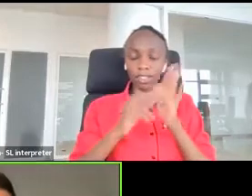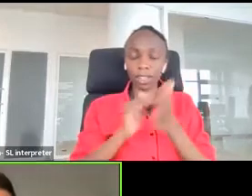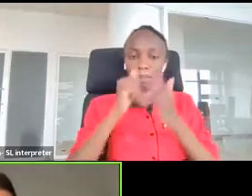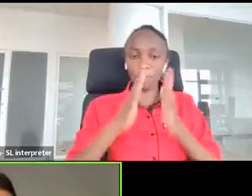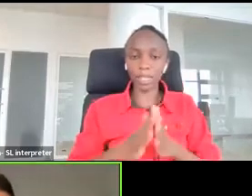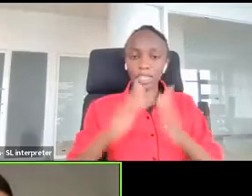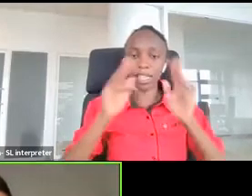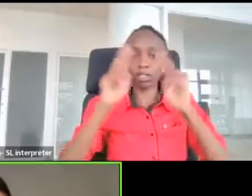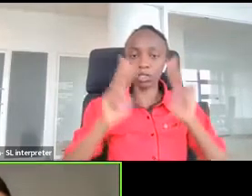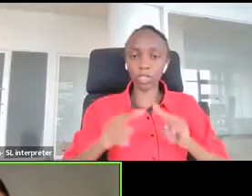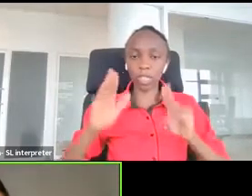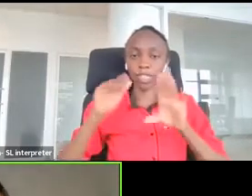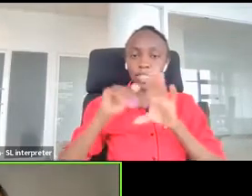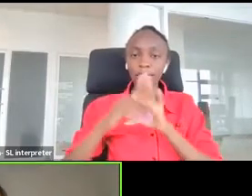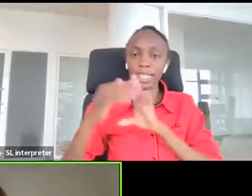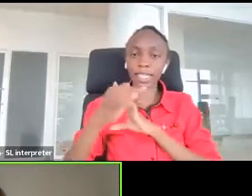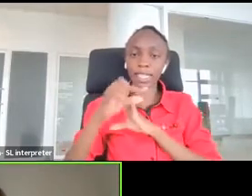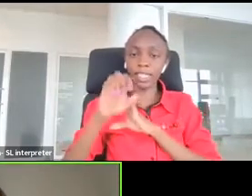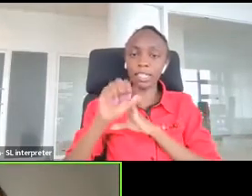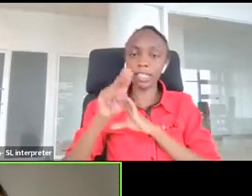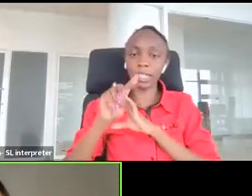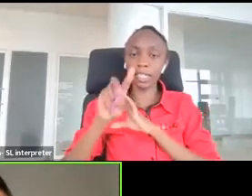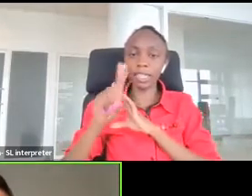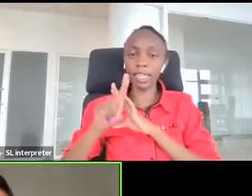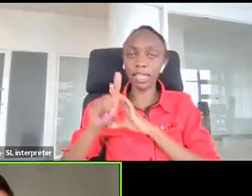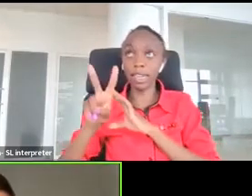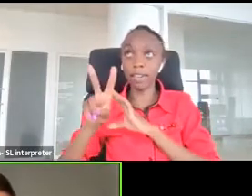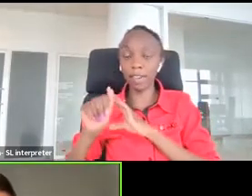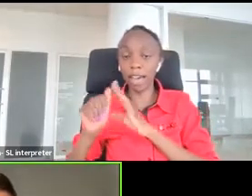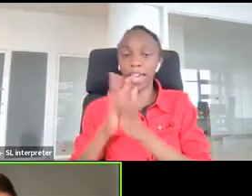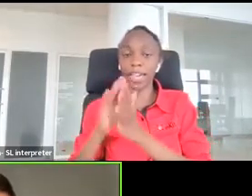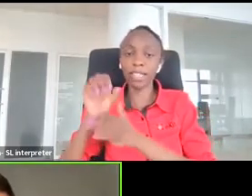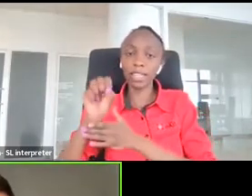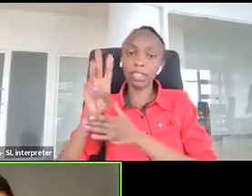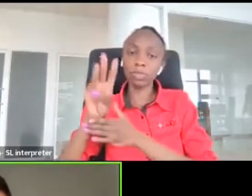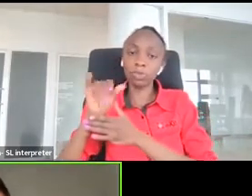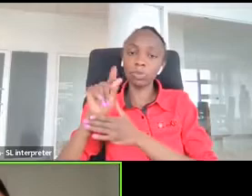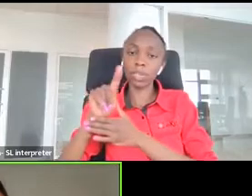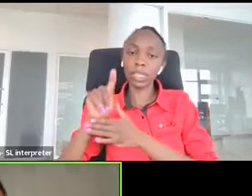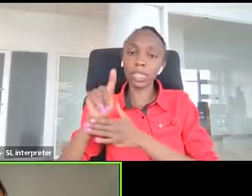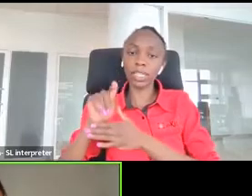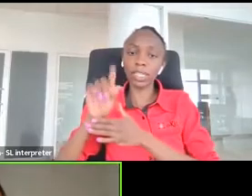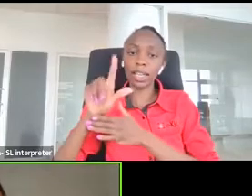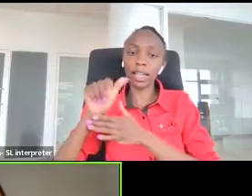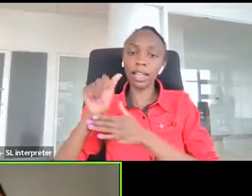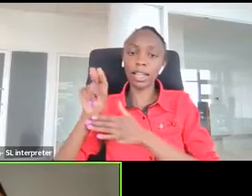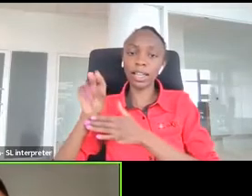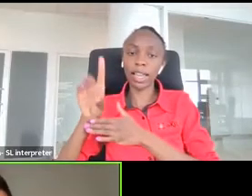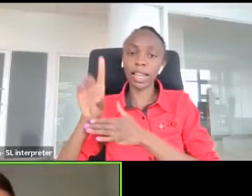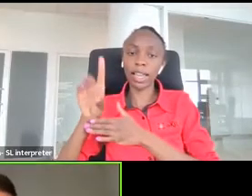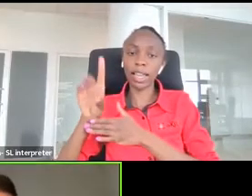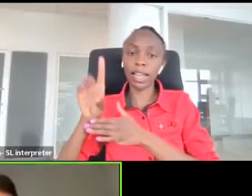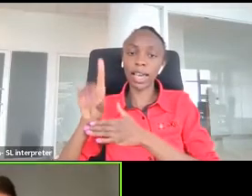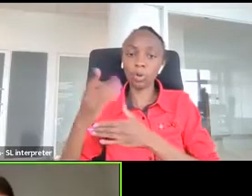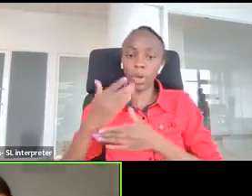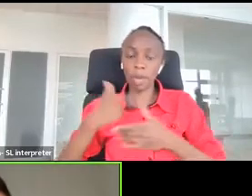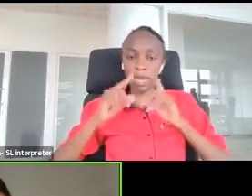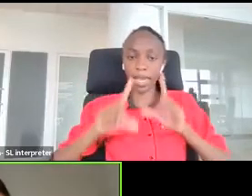in Geneva, Switzerland, where I am currently. Every year, the APIF gives